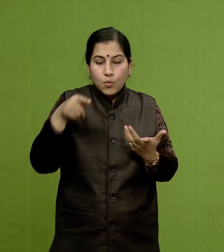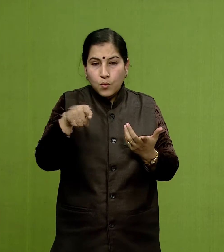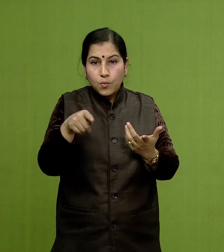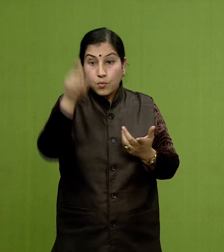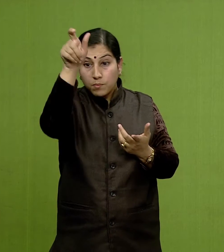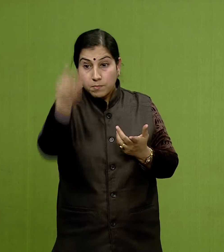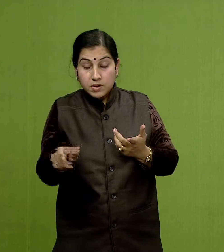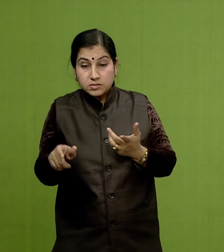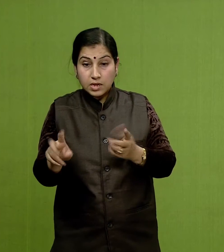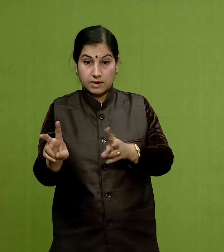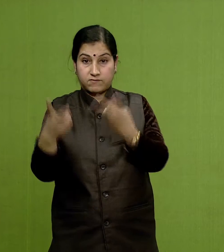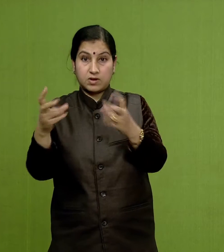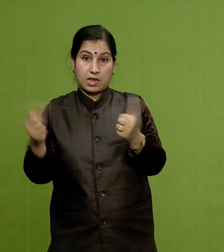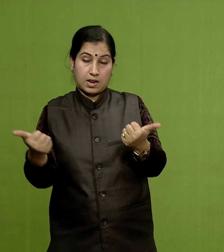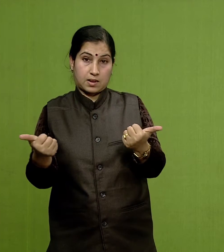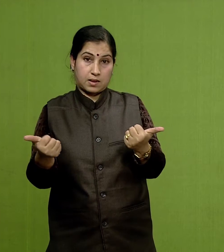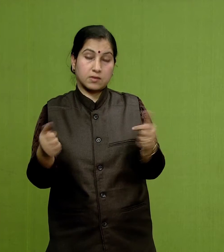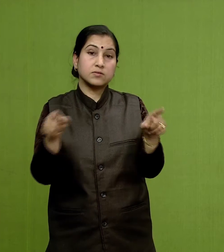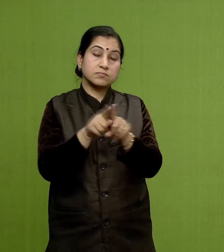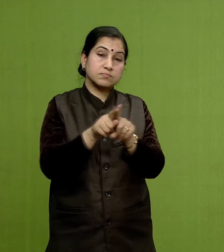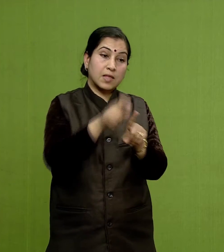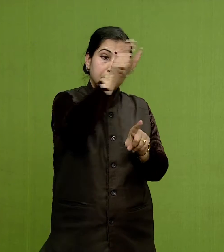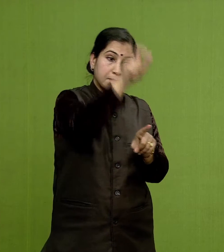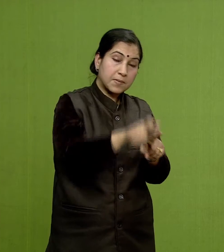individual differences in the developmental pattern.